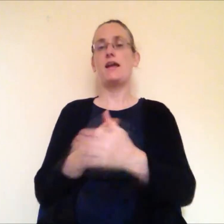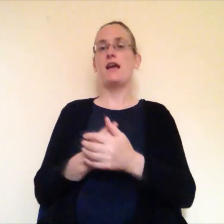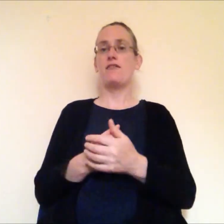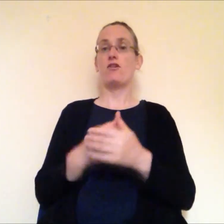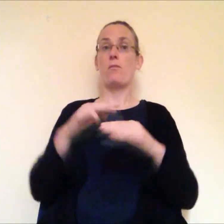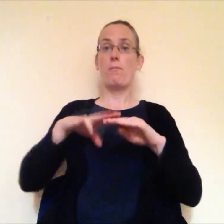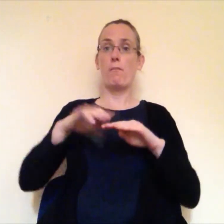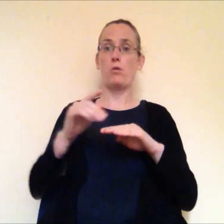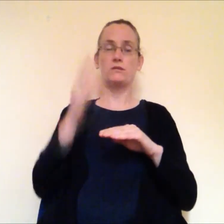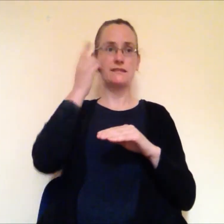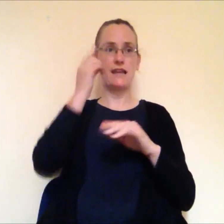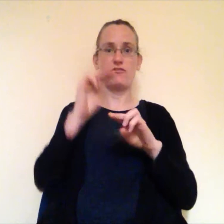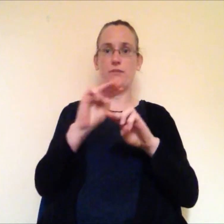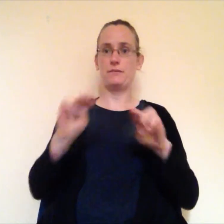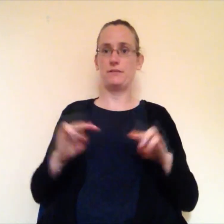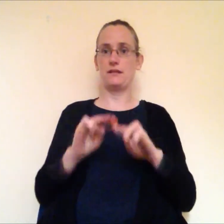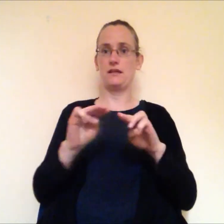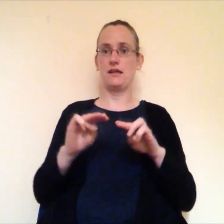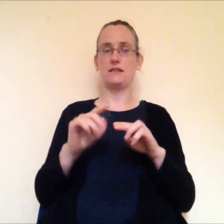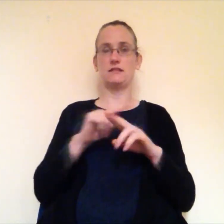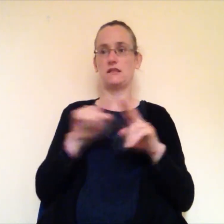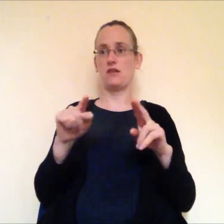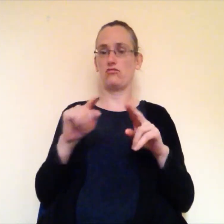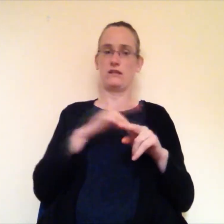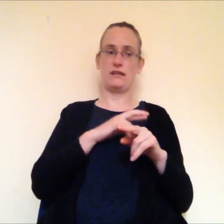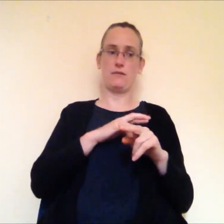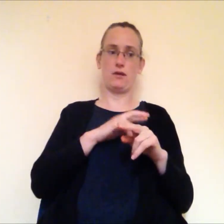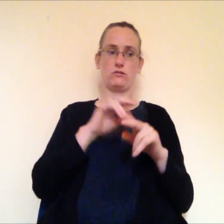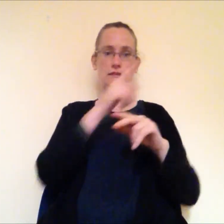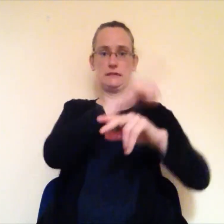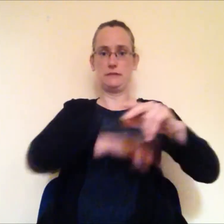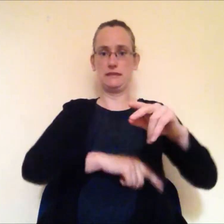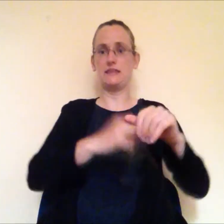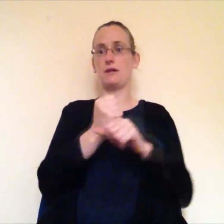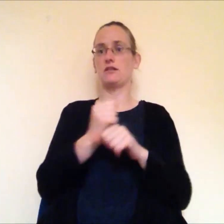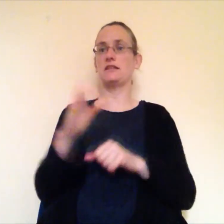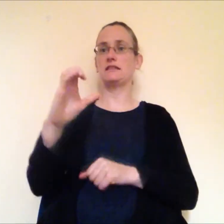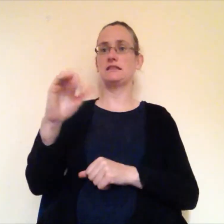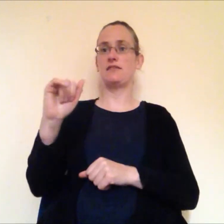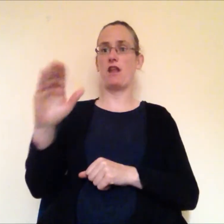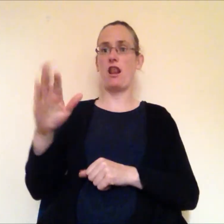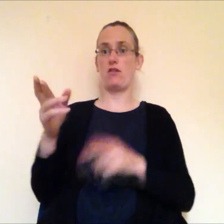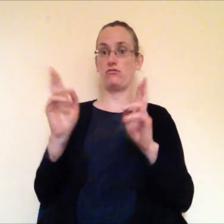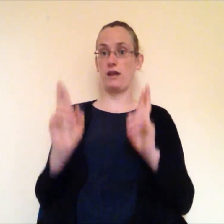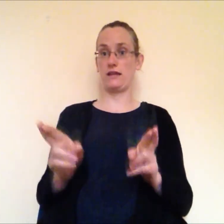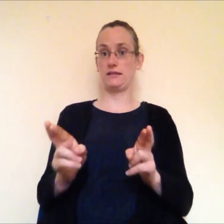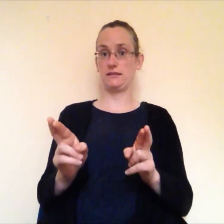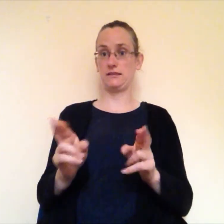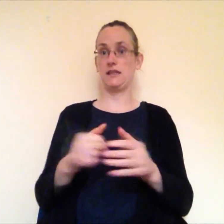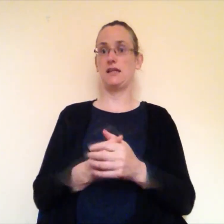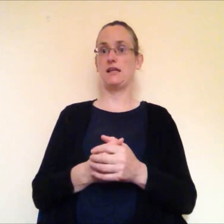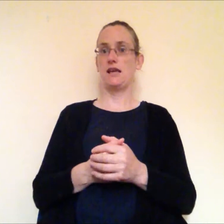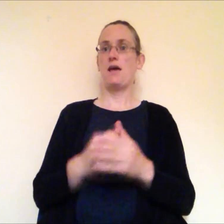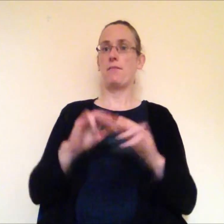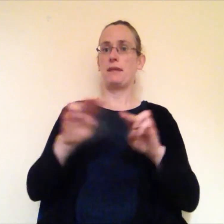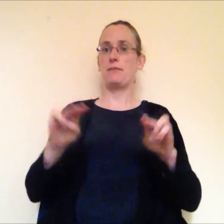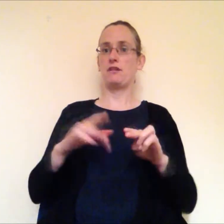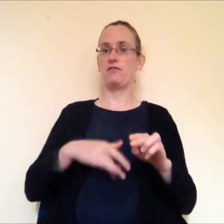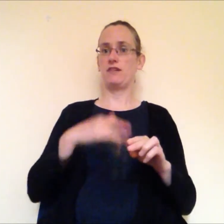so much a disability issue as a civil rights issue. And, you know, the sense really is that people are not being allowed to be equal